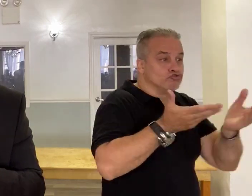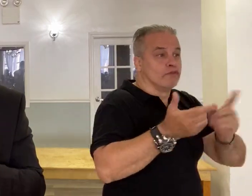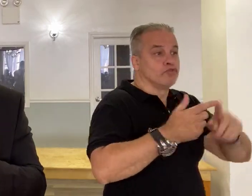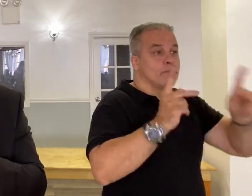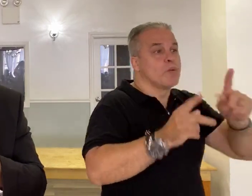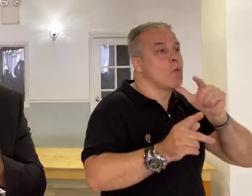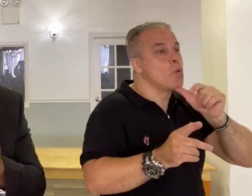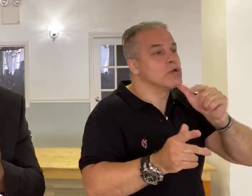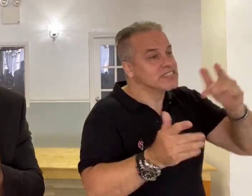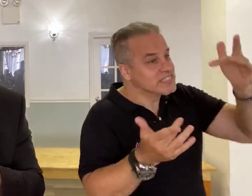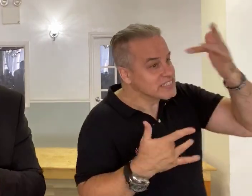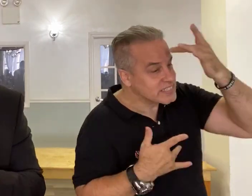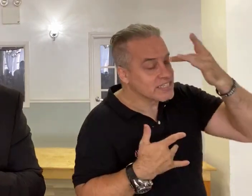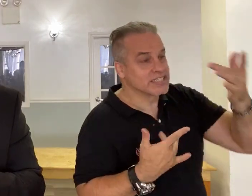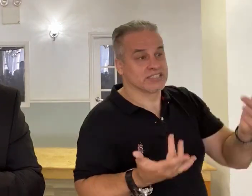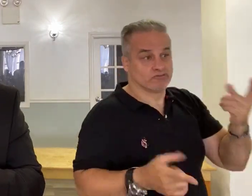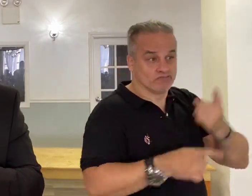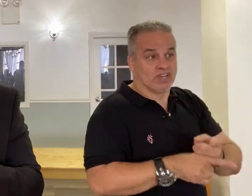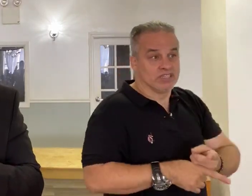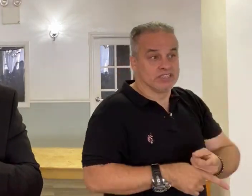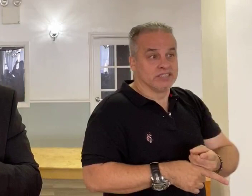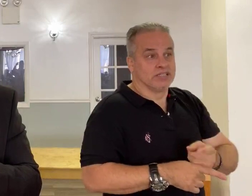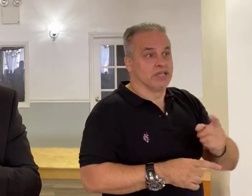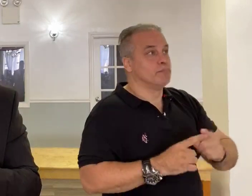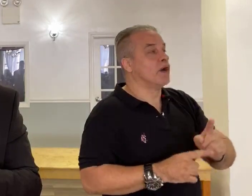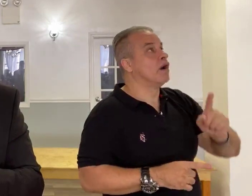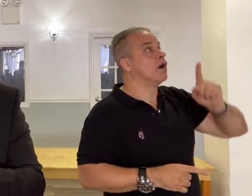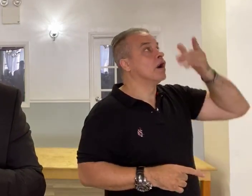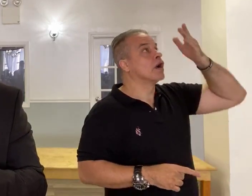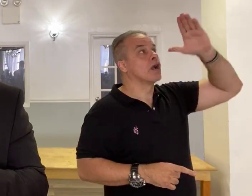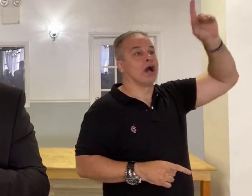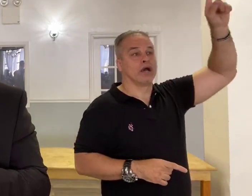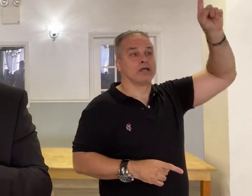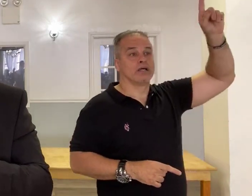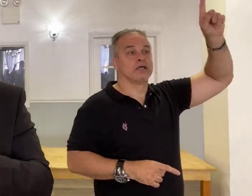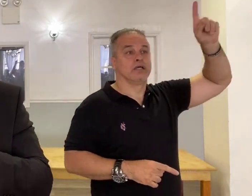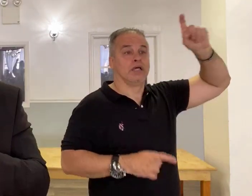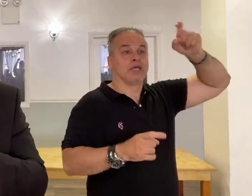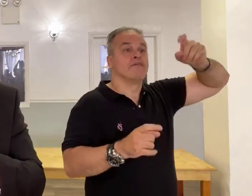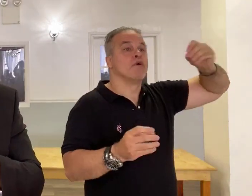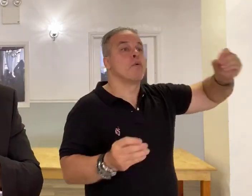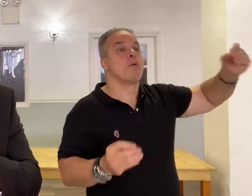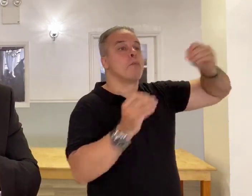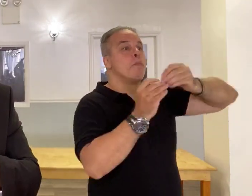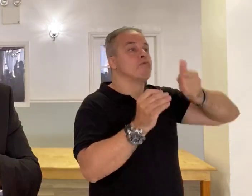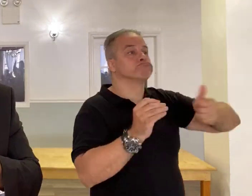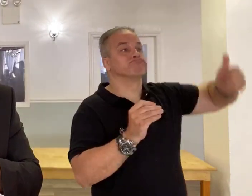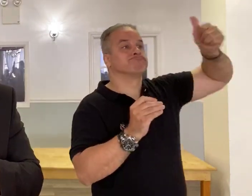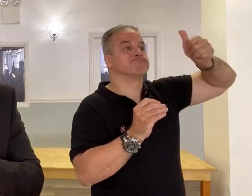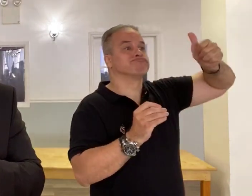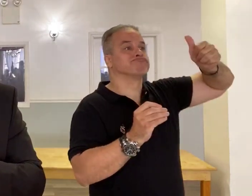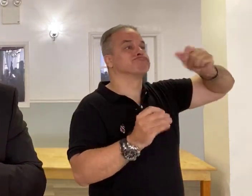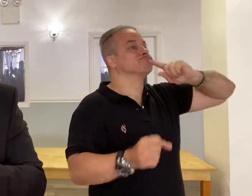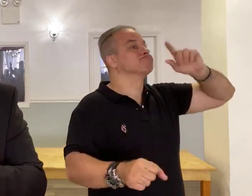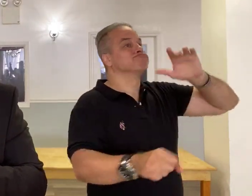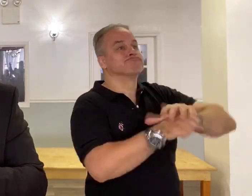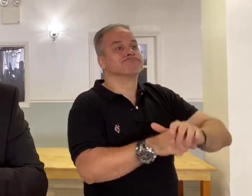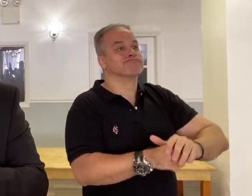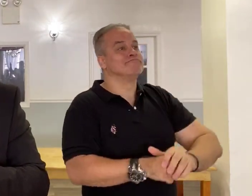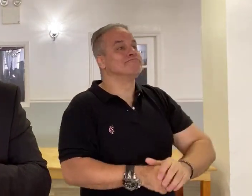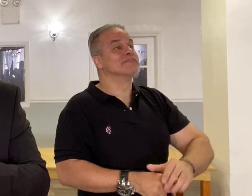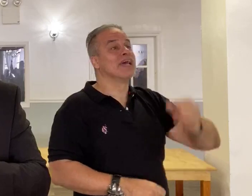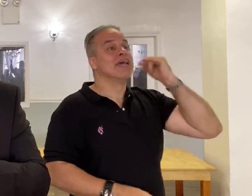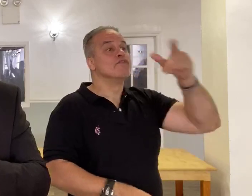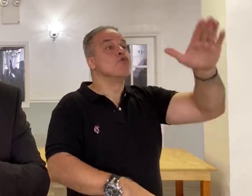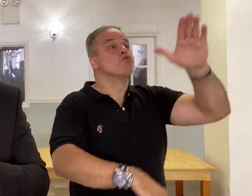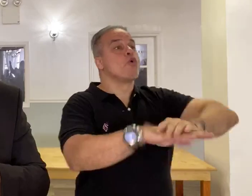humanity. There's yet a greater oath, which is from Christ, which is to say, for whosoever shall call upon the name of the